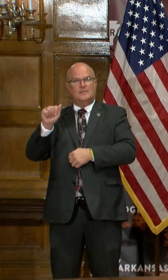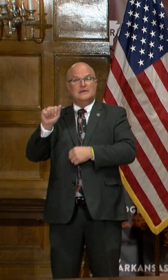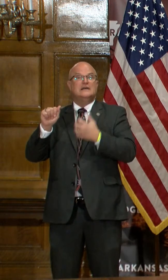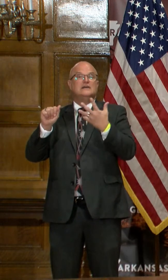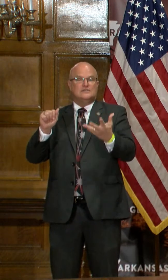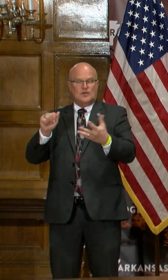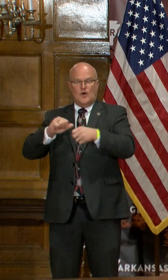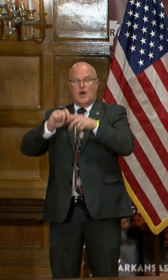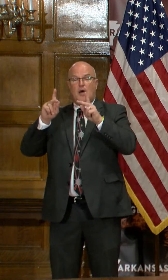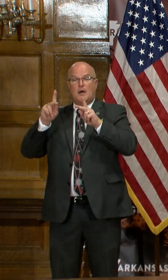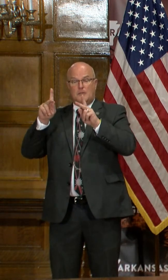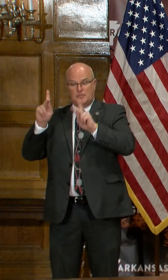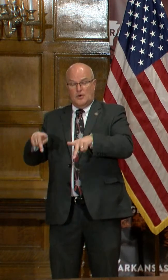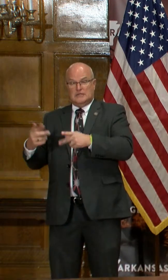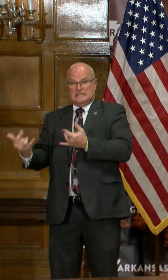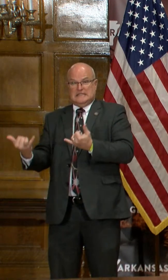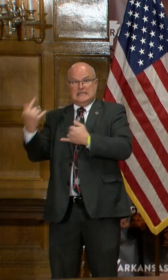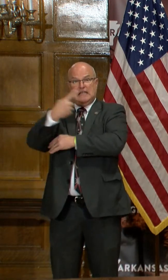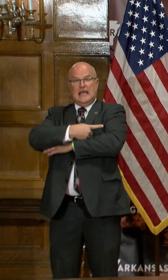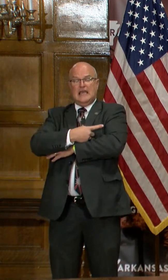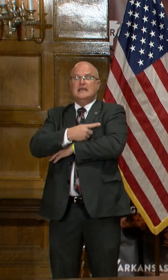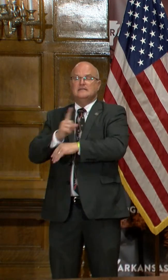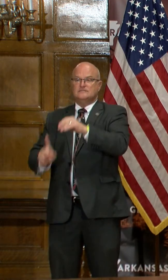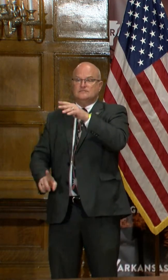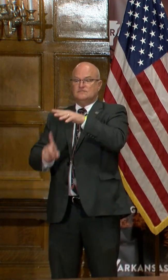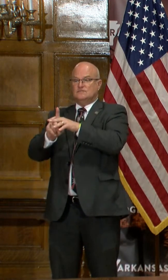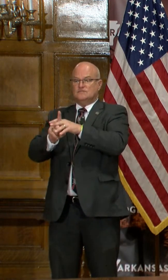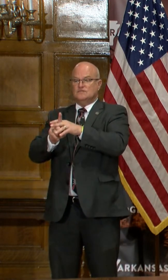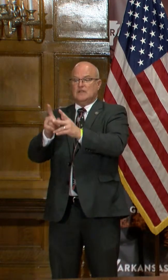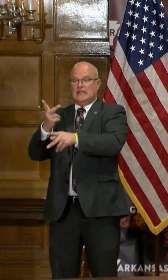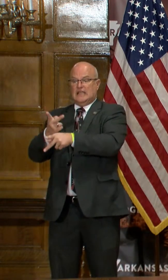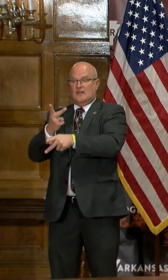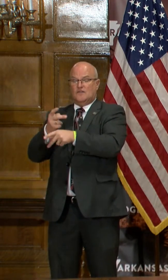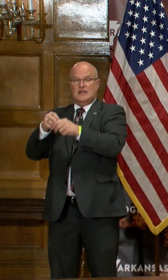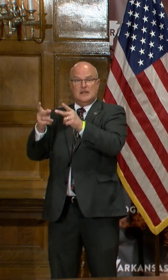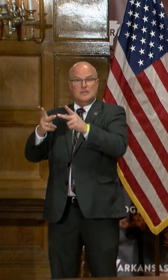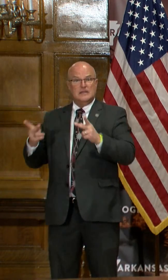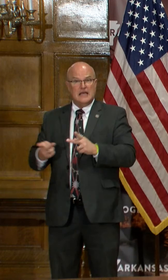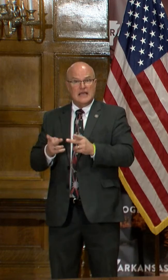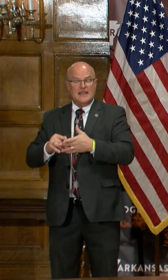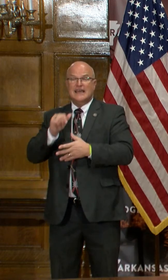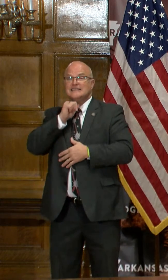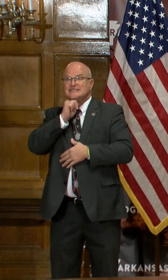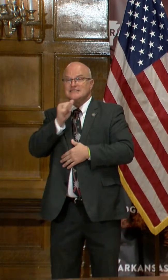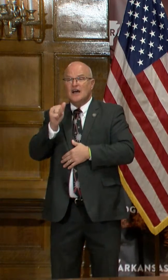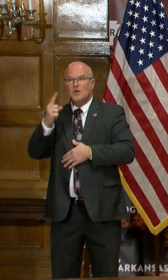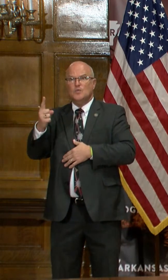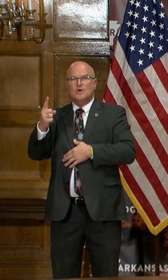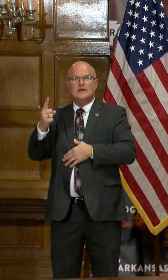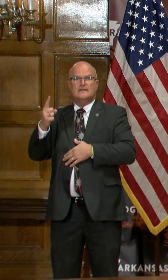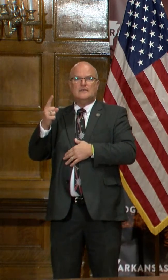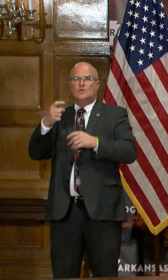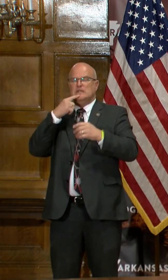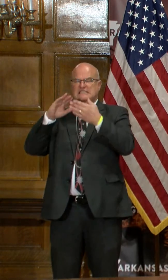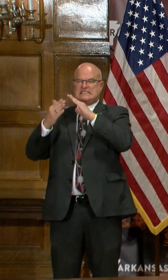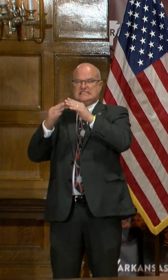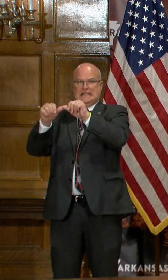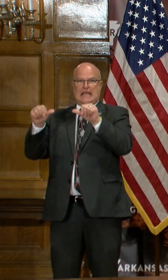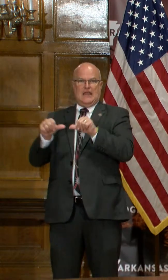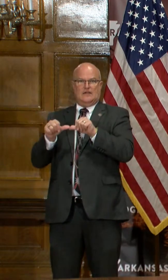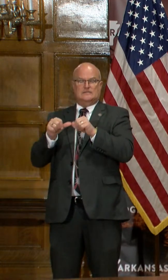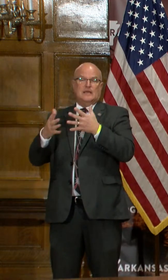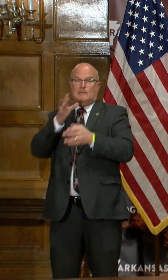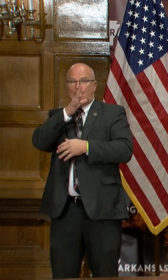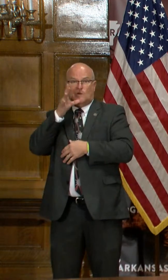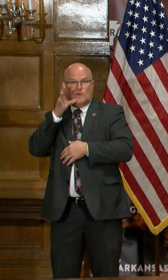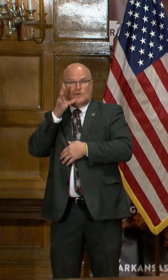So a patient today may be able to be cared for in a facility that's not in one of the metropolitan areas, for example. And instead of